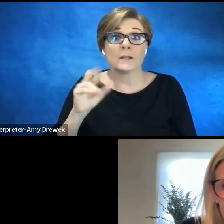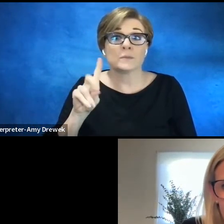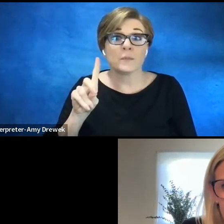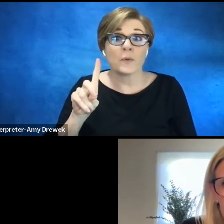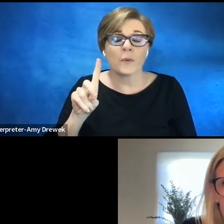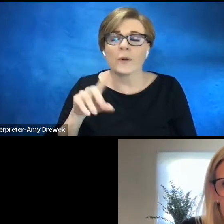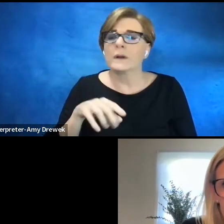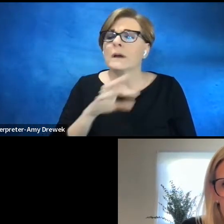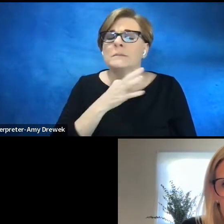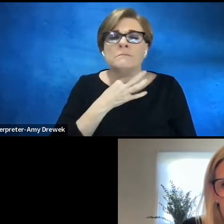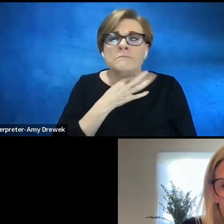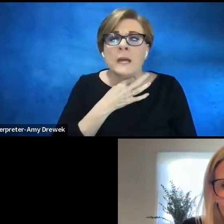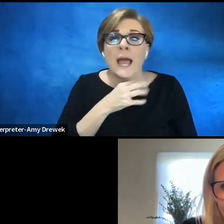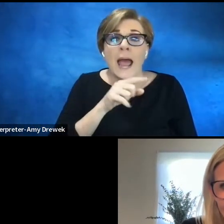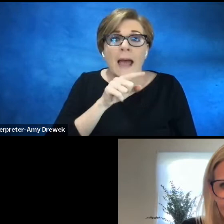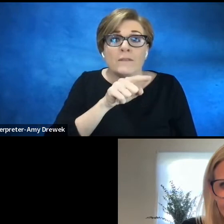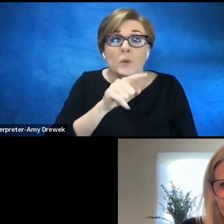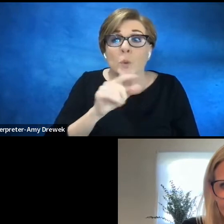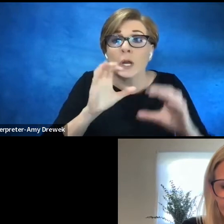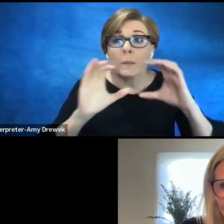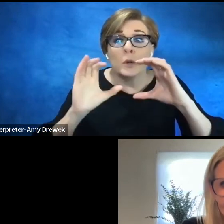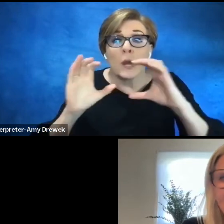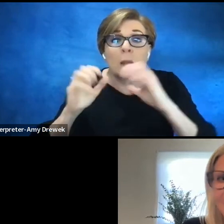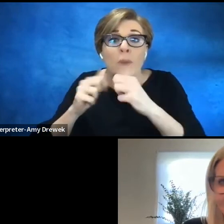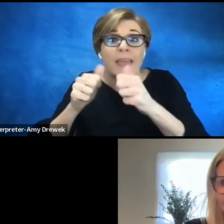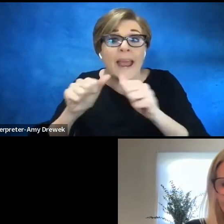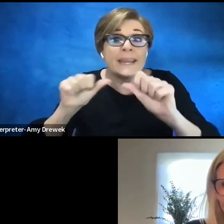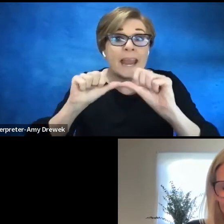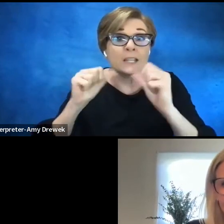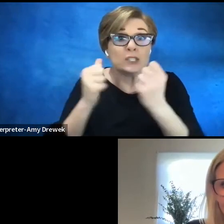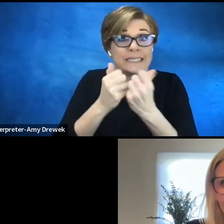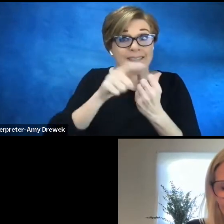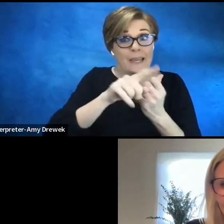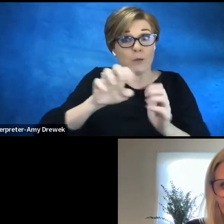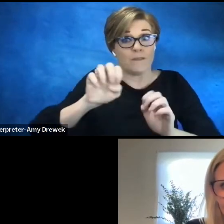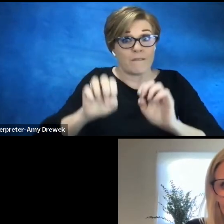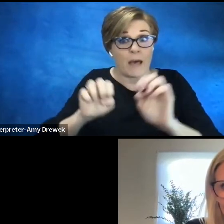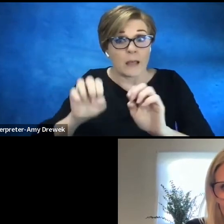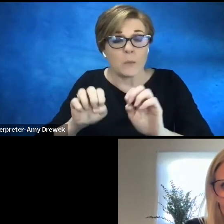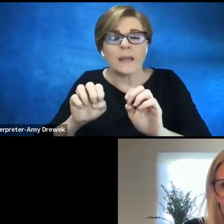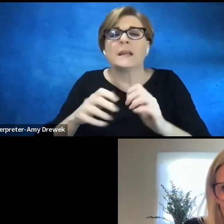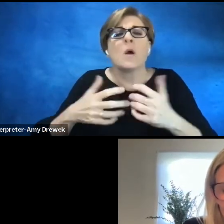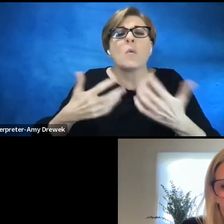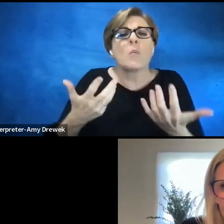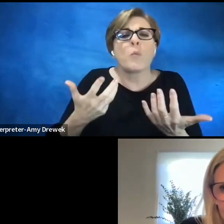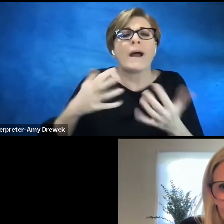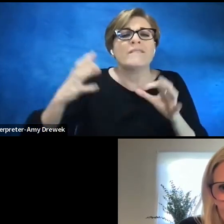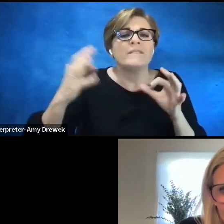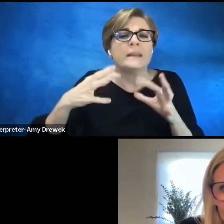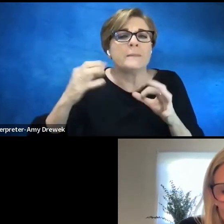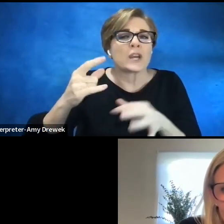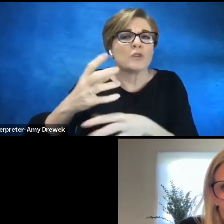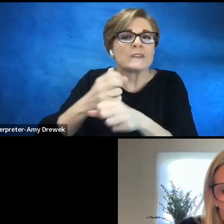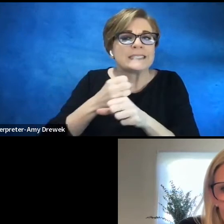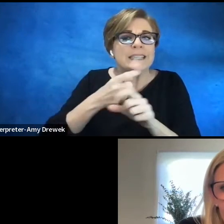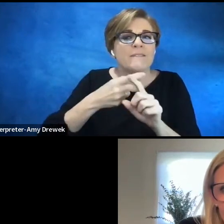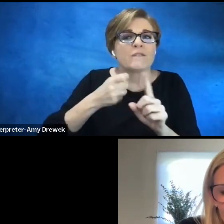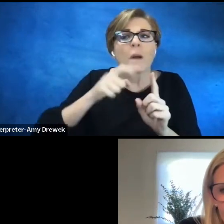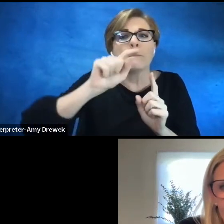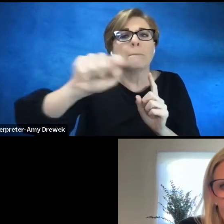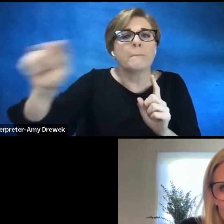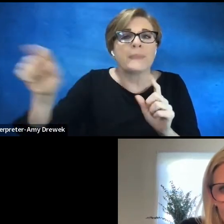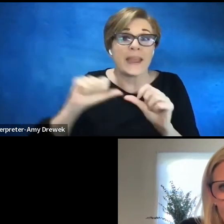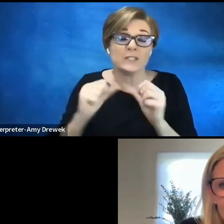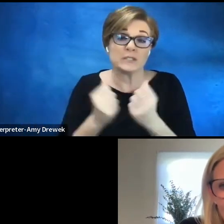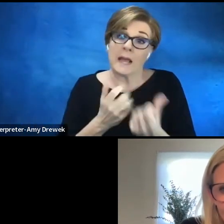have communicated with any of the agencies that you've evaluated, and if so, what kinds of feedback that you've received? Because I think this would be really